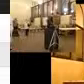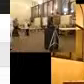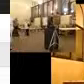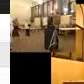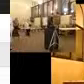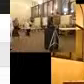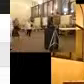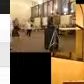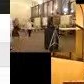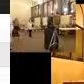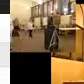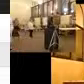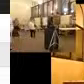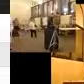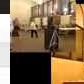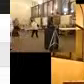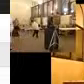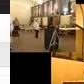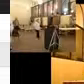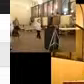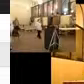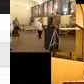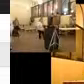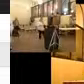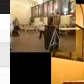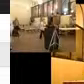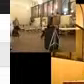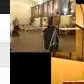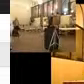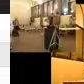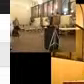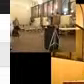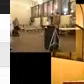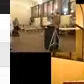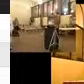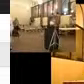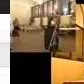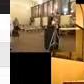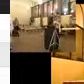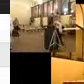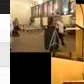It's probably more than I make it real estate, so I mean, amount of hours I work for that is